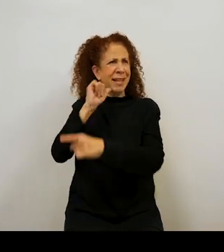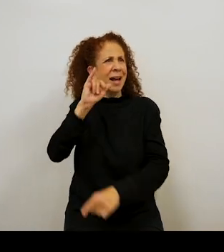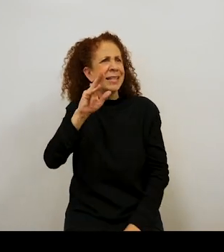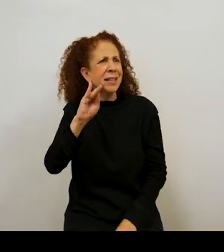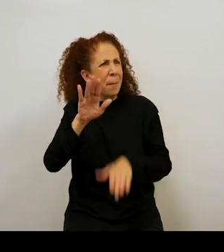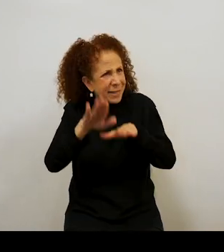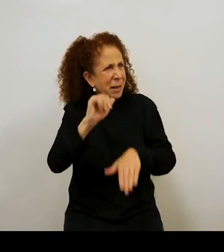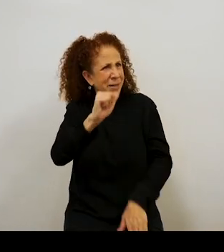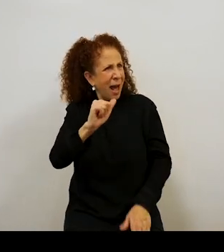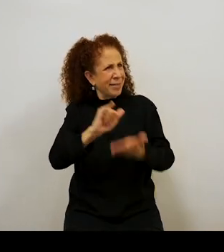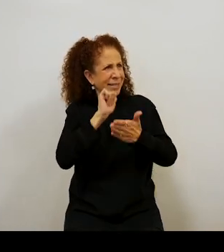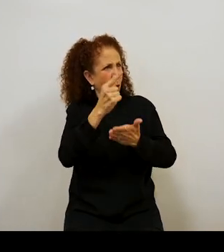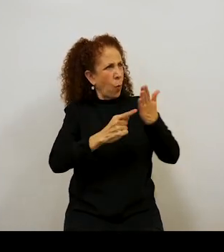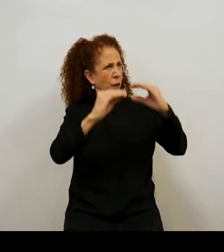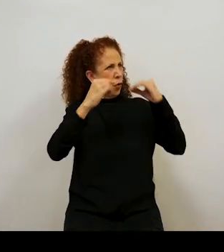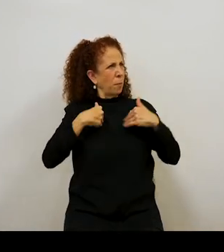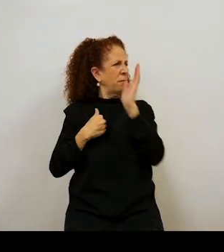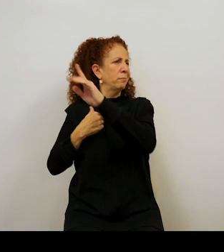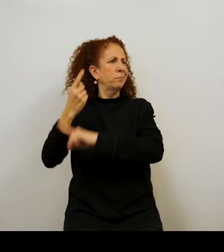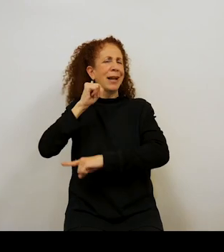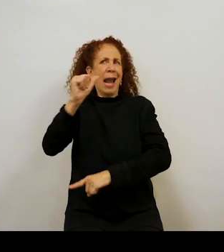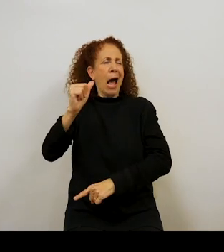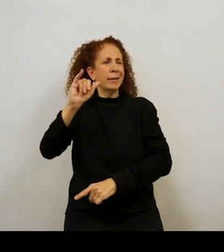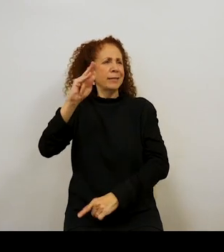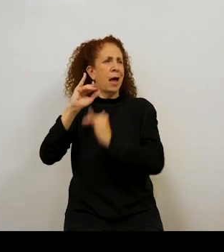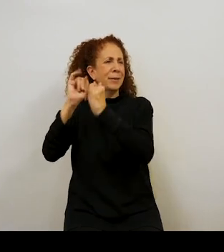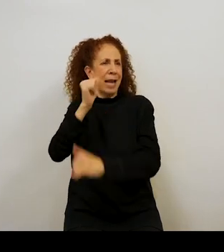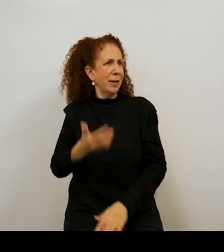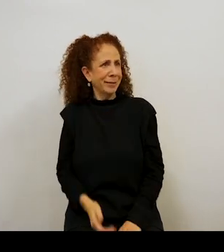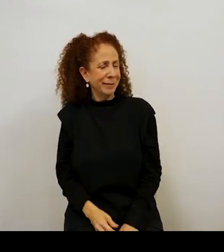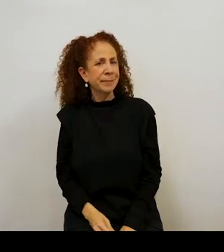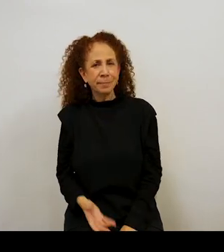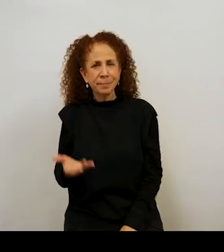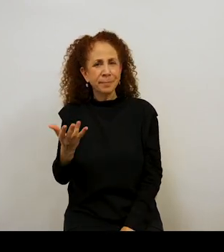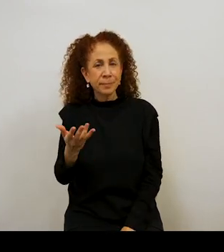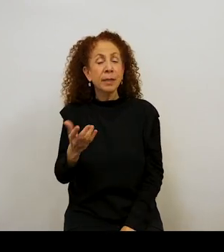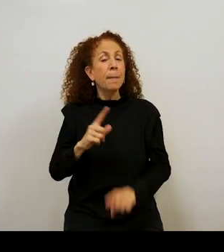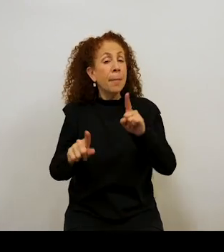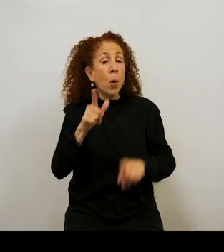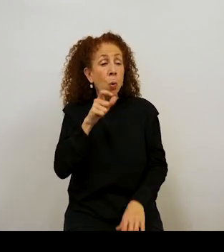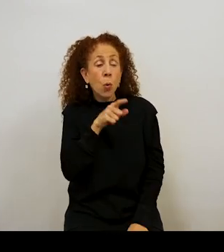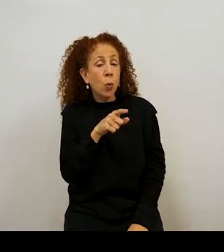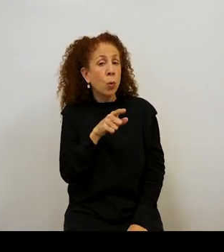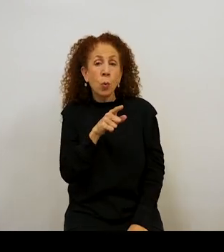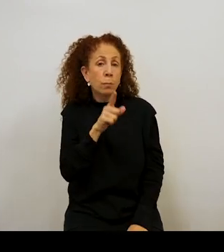we, that's not an Islam I recognize. So it's people who in some